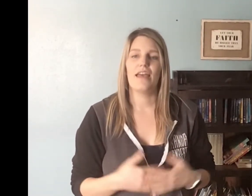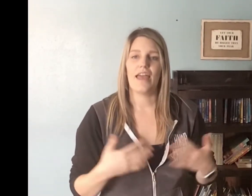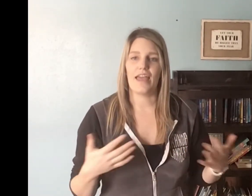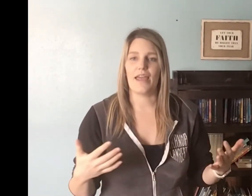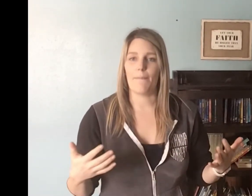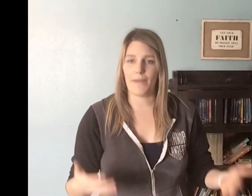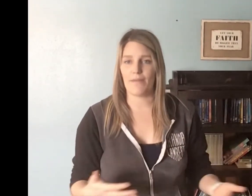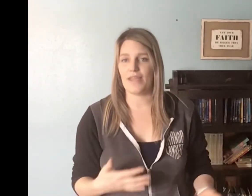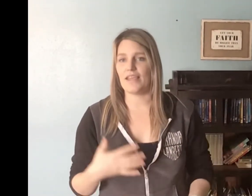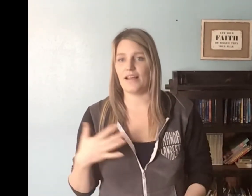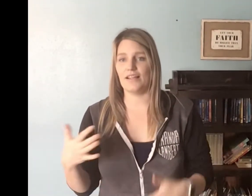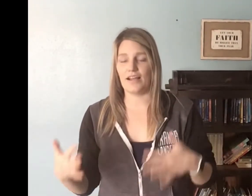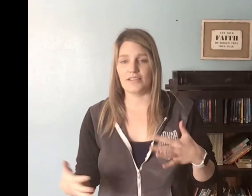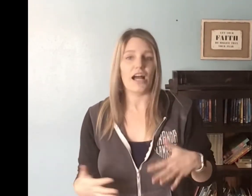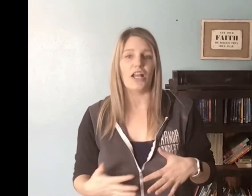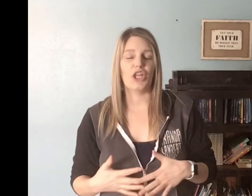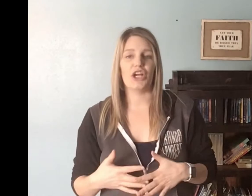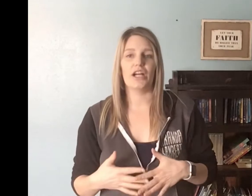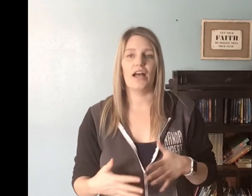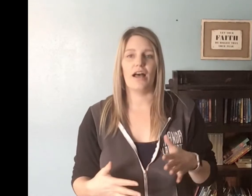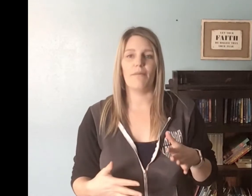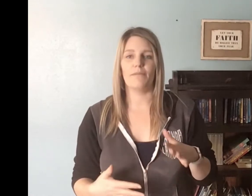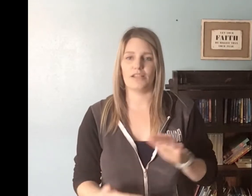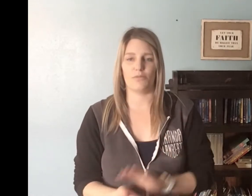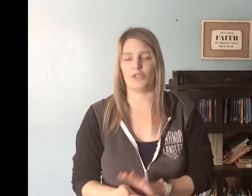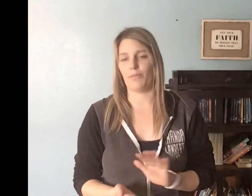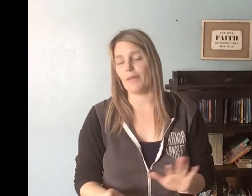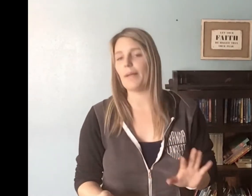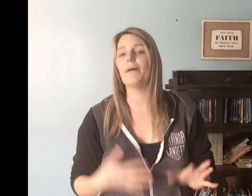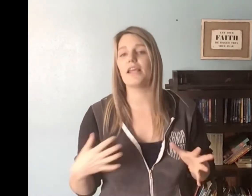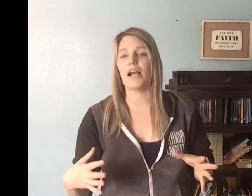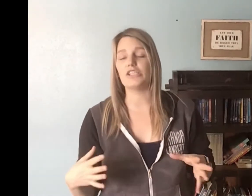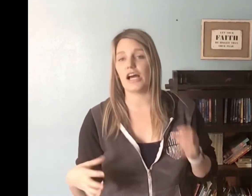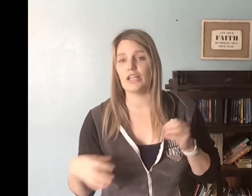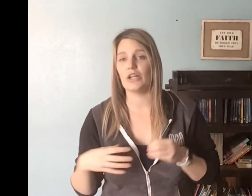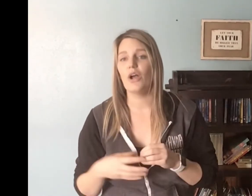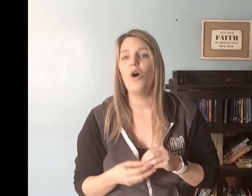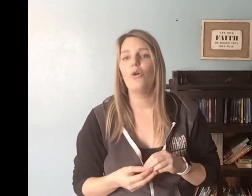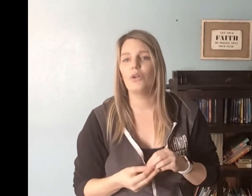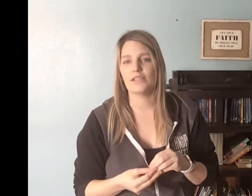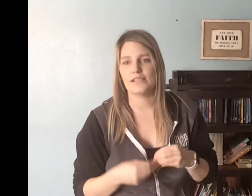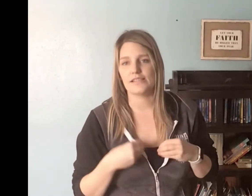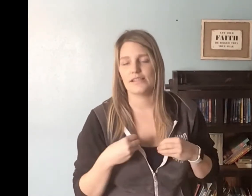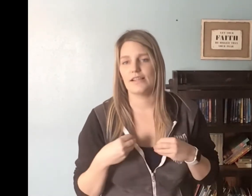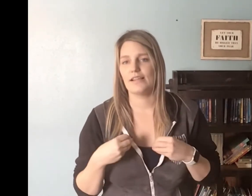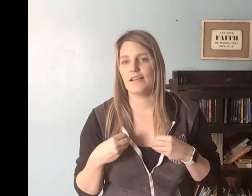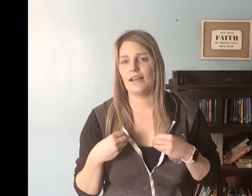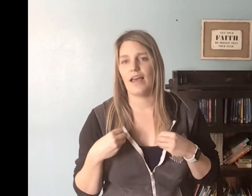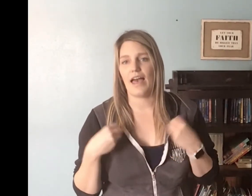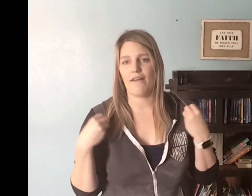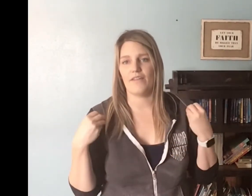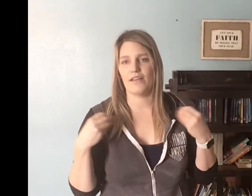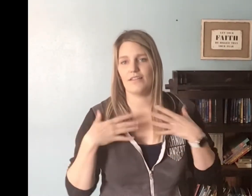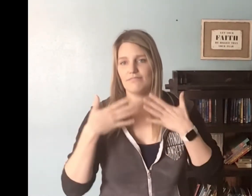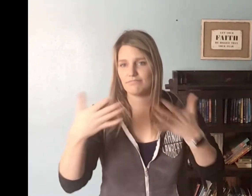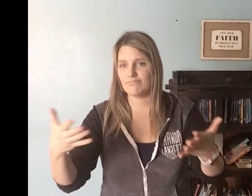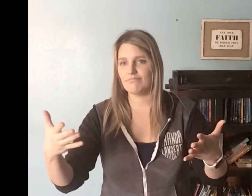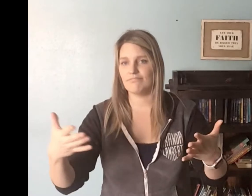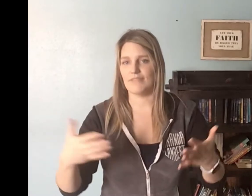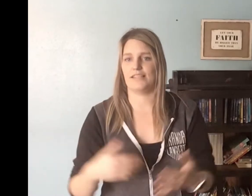a baby, a young toddler, not so much a baby, but a young toddler who doesn't have necessarily